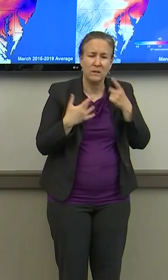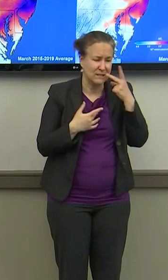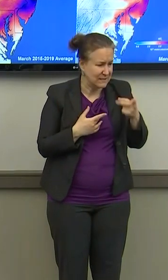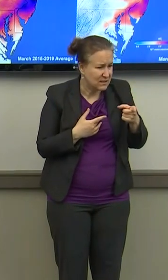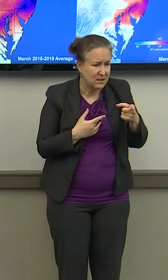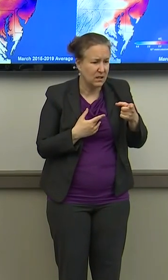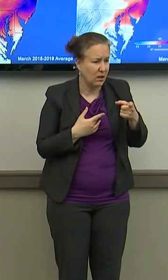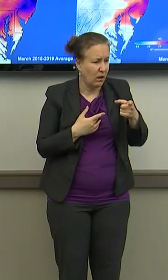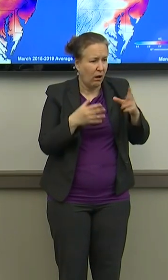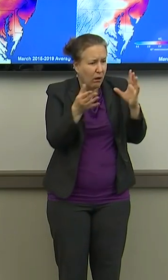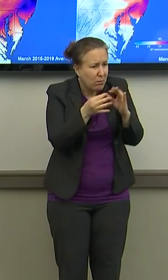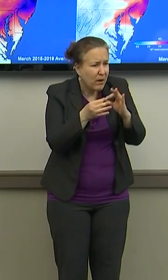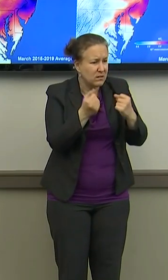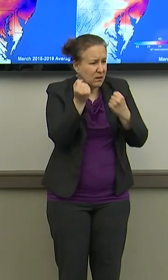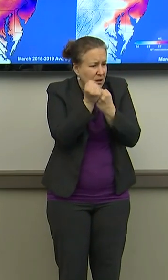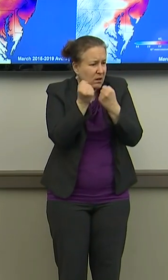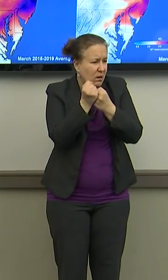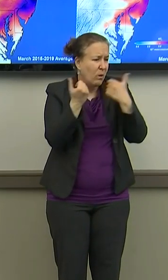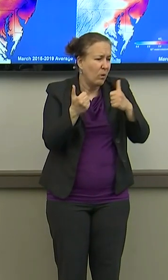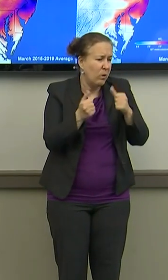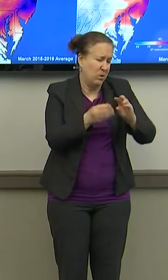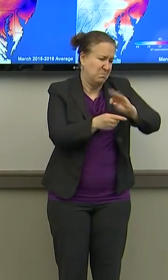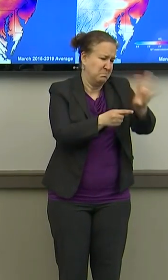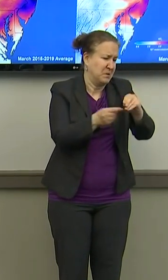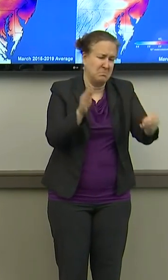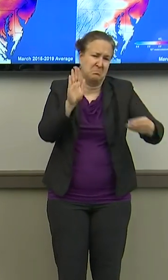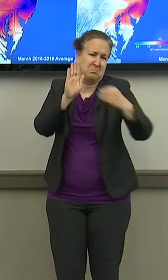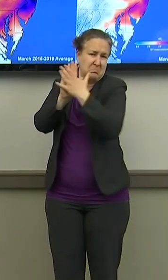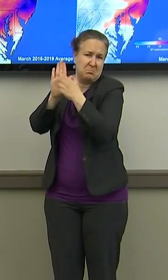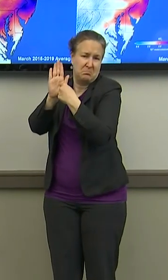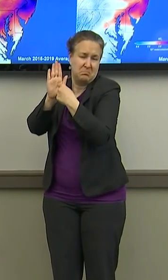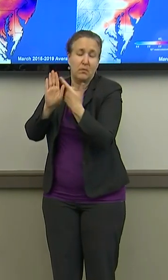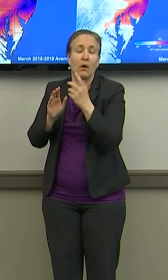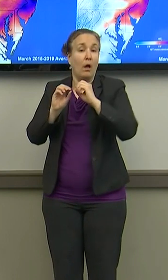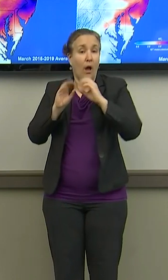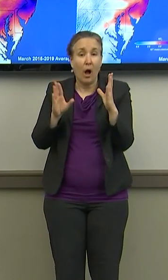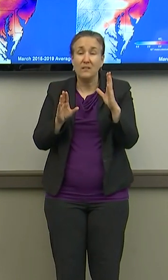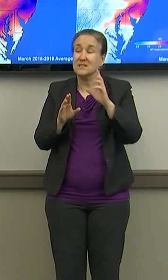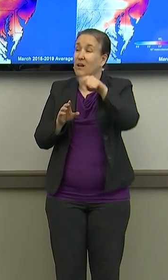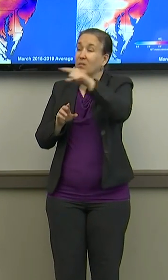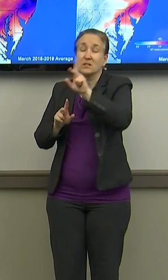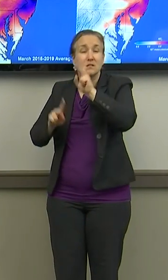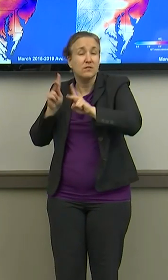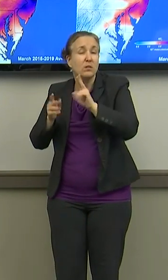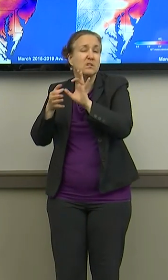these messages of support for their very hard work. You know, obviously all these folks